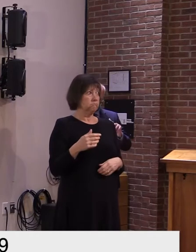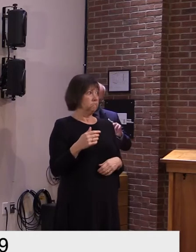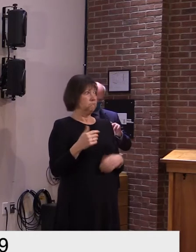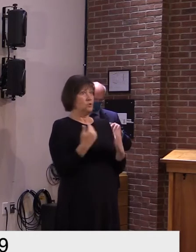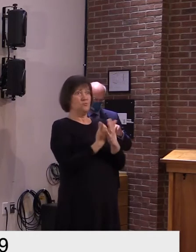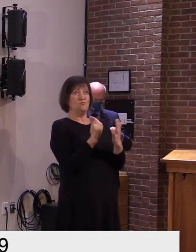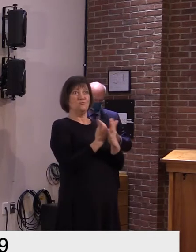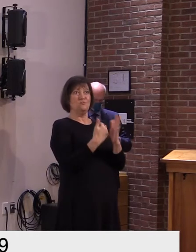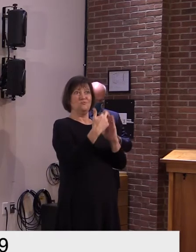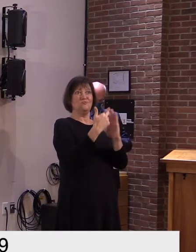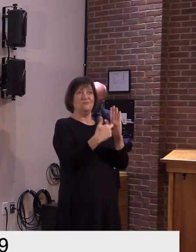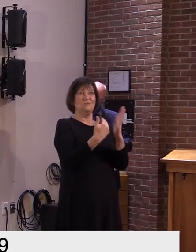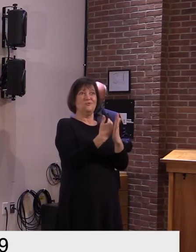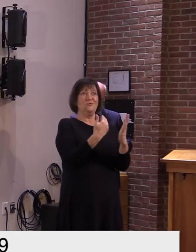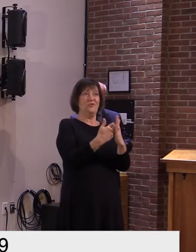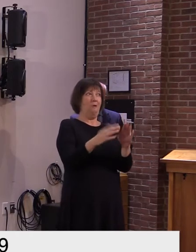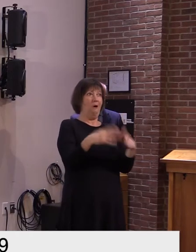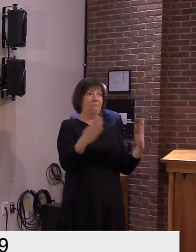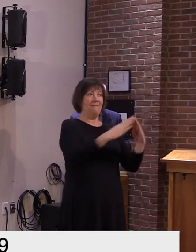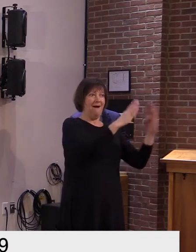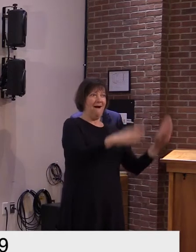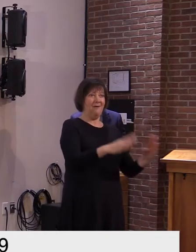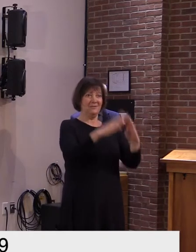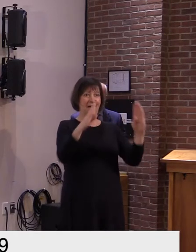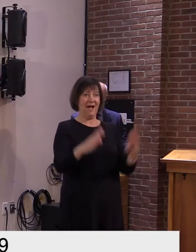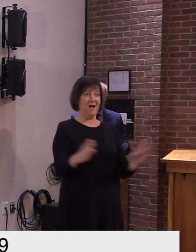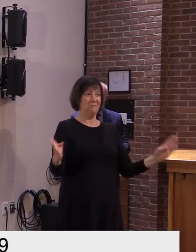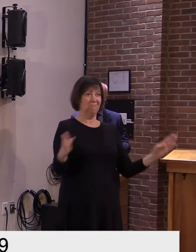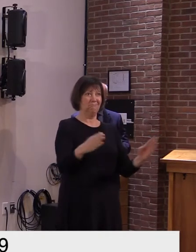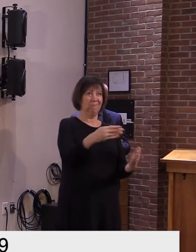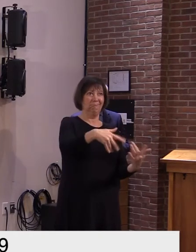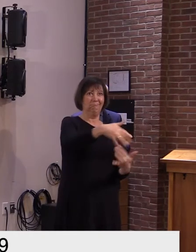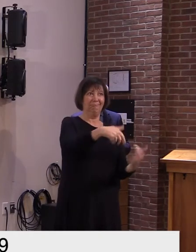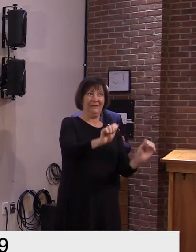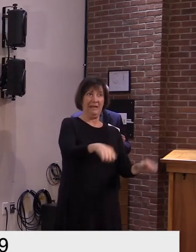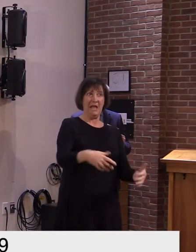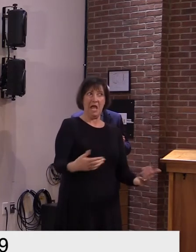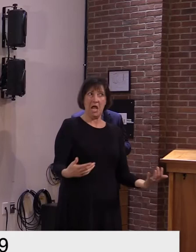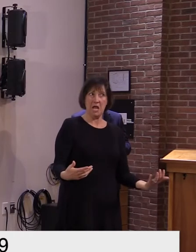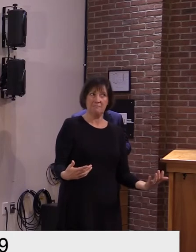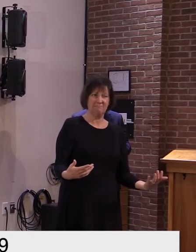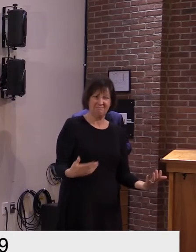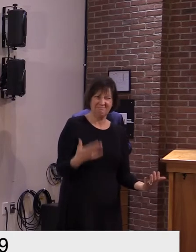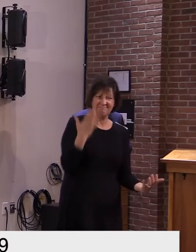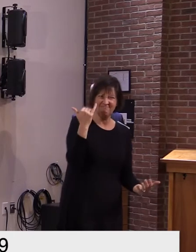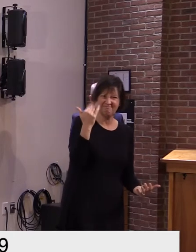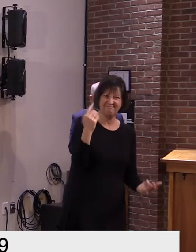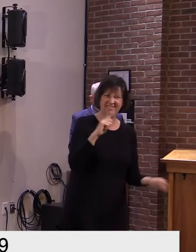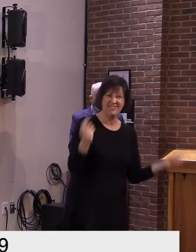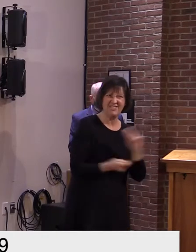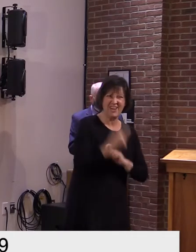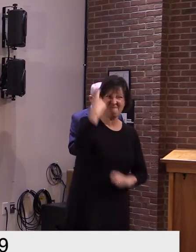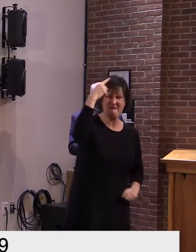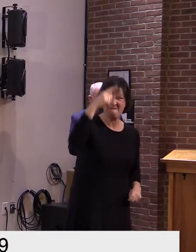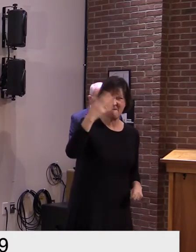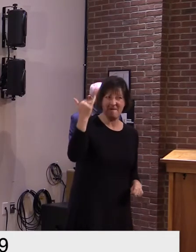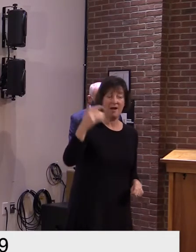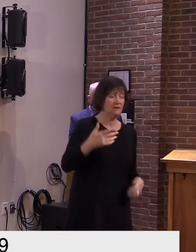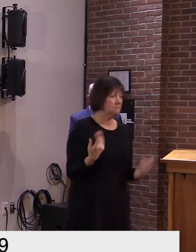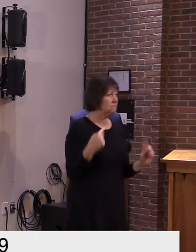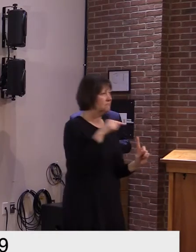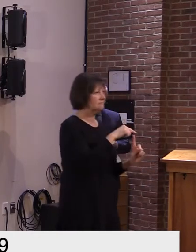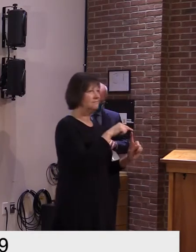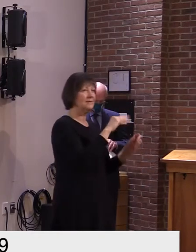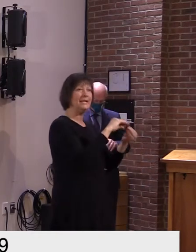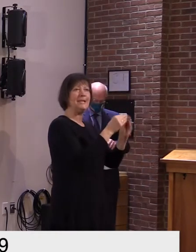trusted household over the holidays, I wanted to know what's making it possible to do that? Well, really, it's about our case counts.